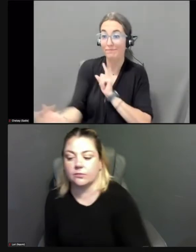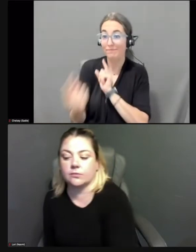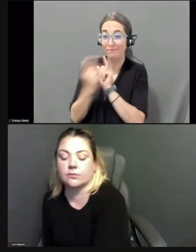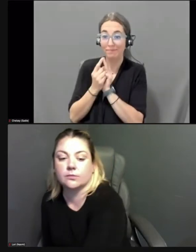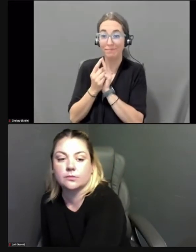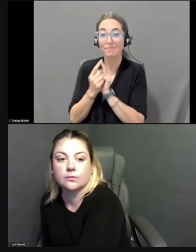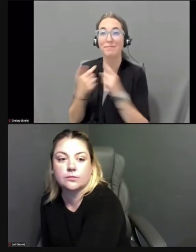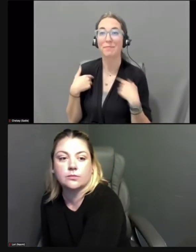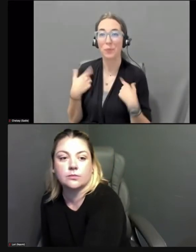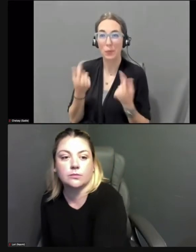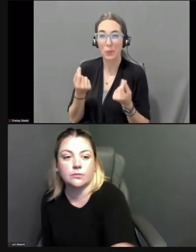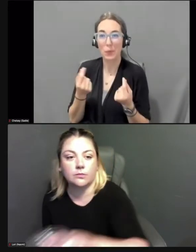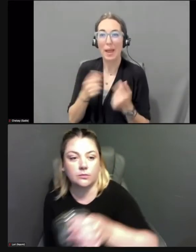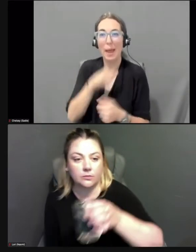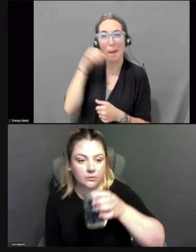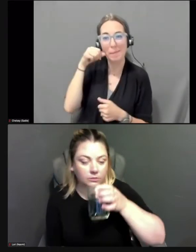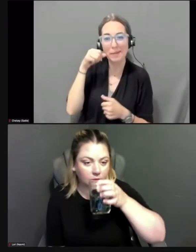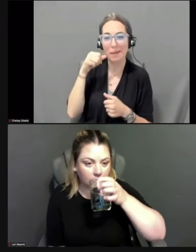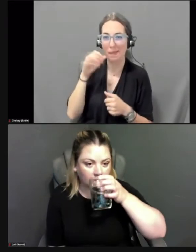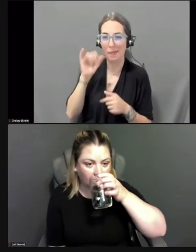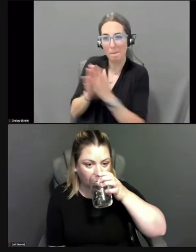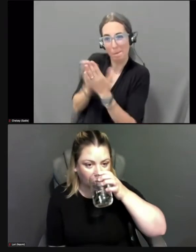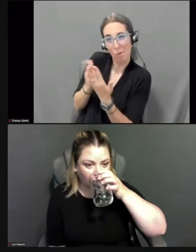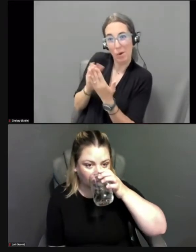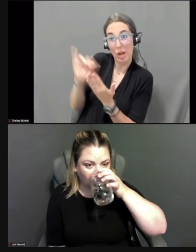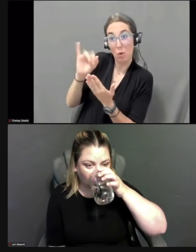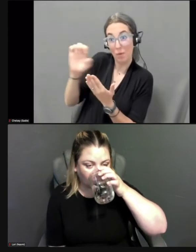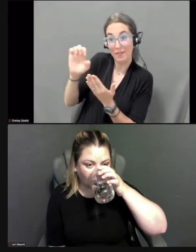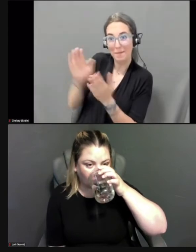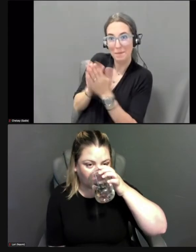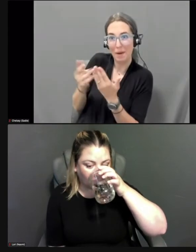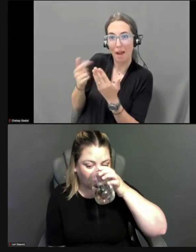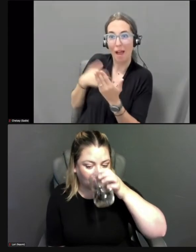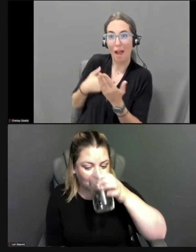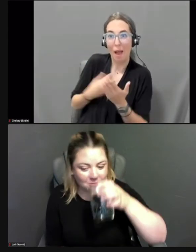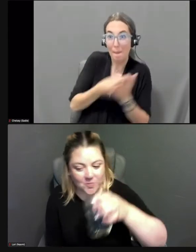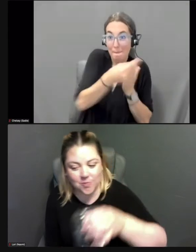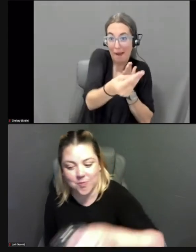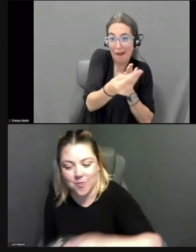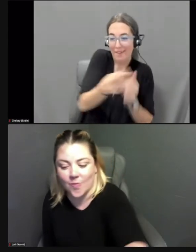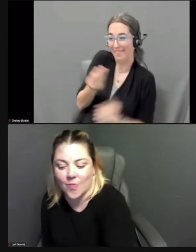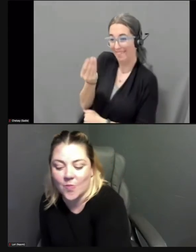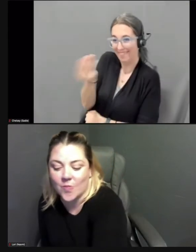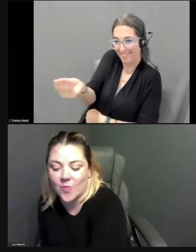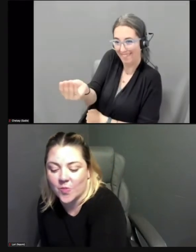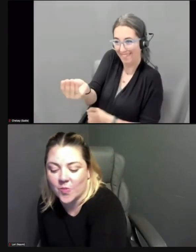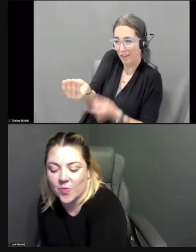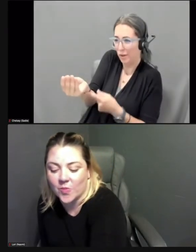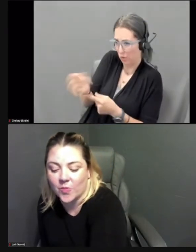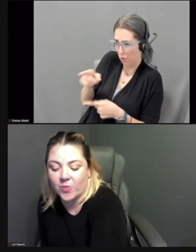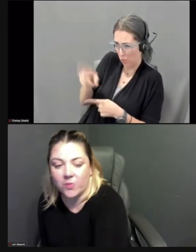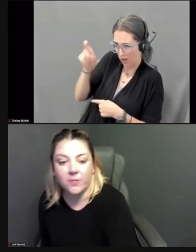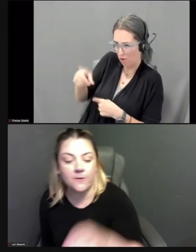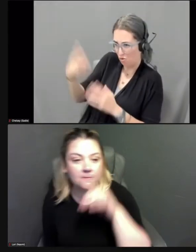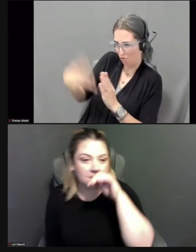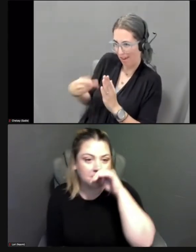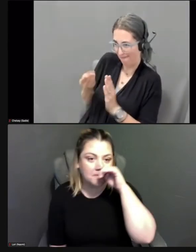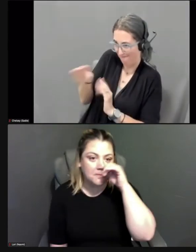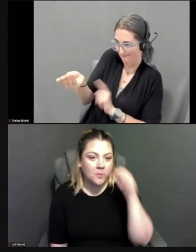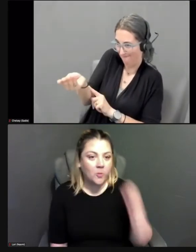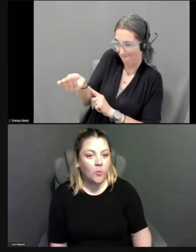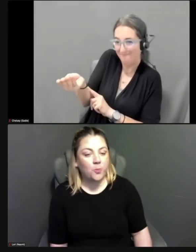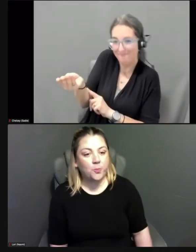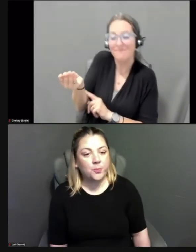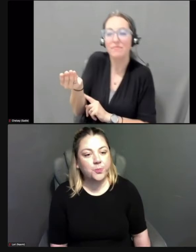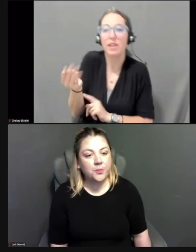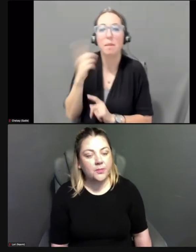order intuitive eating. I was like, you need to read this book. Because it was like the training, you know, it was more of the fitness side of things in the gym. Like I